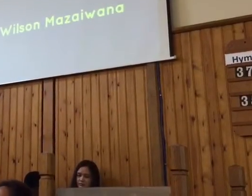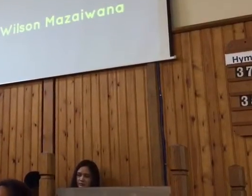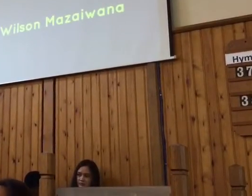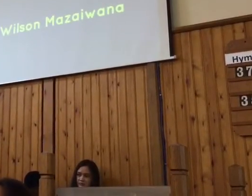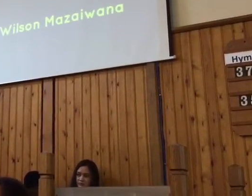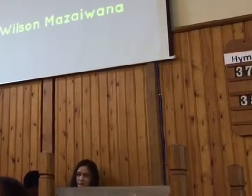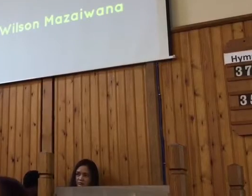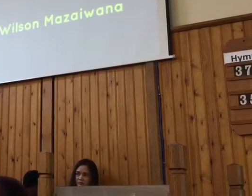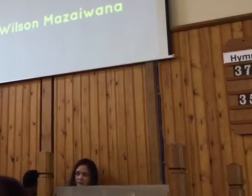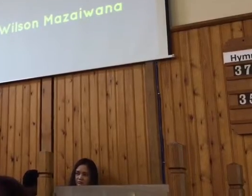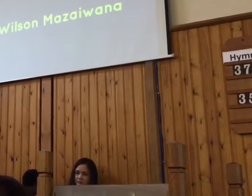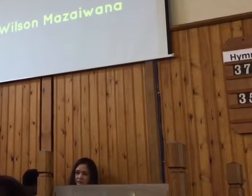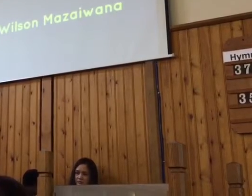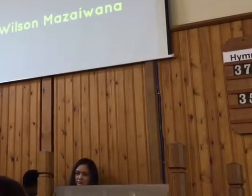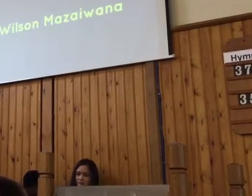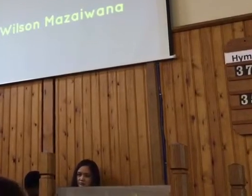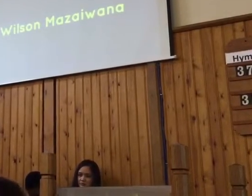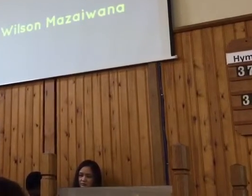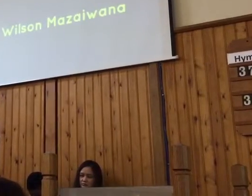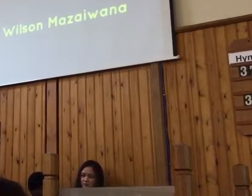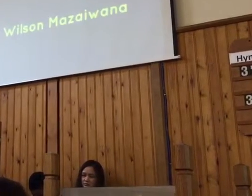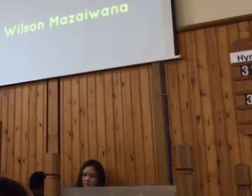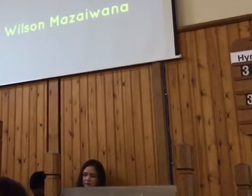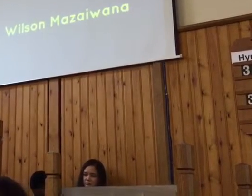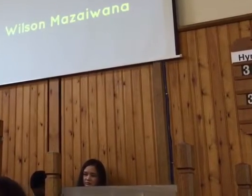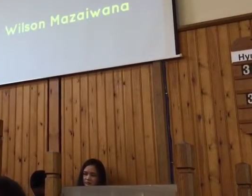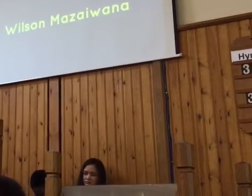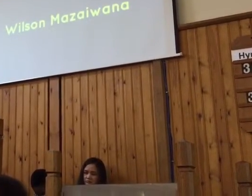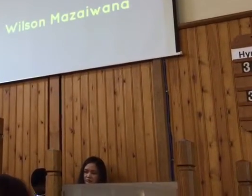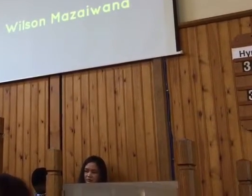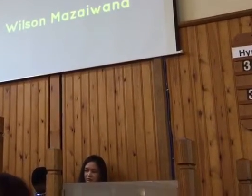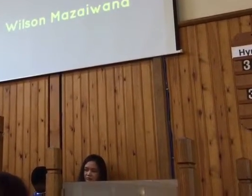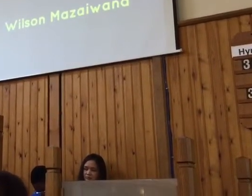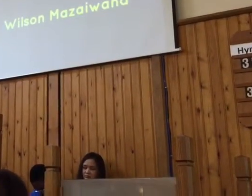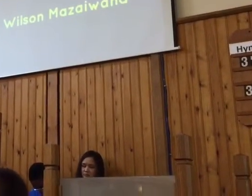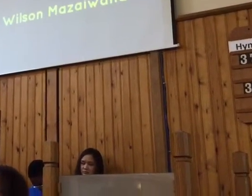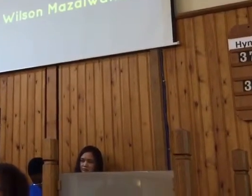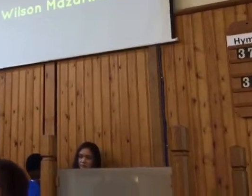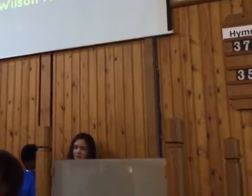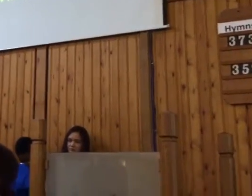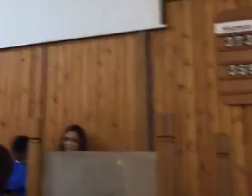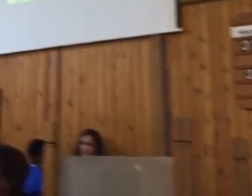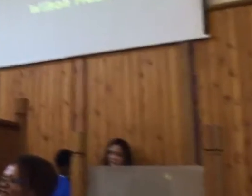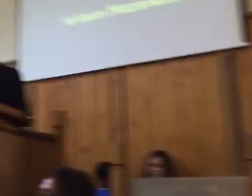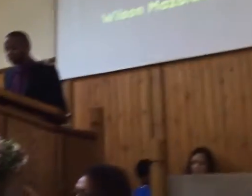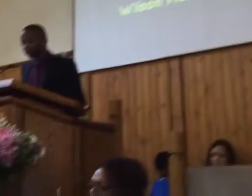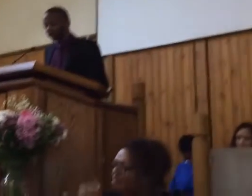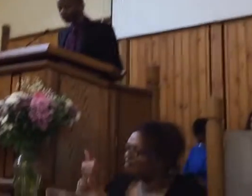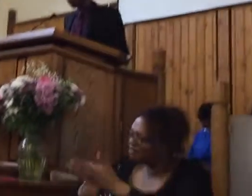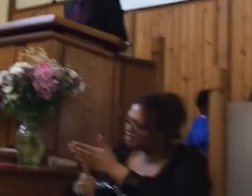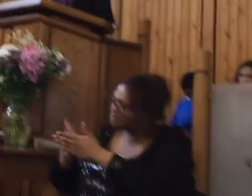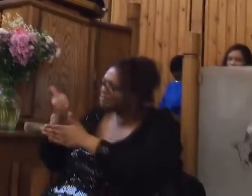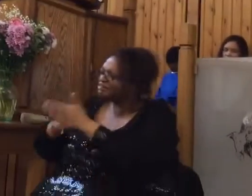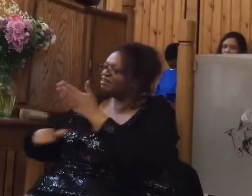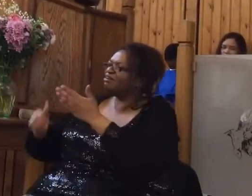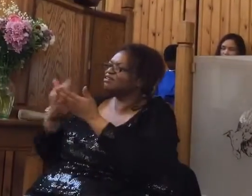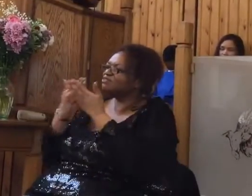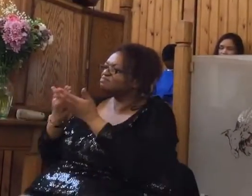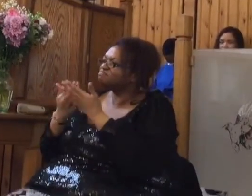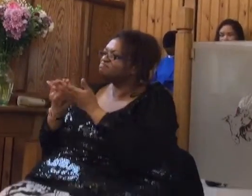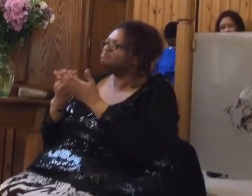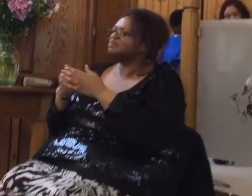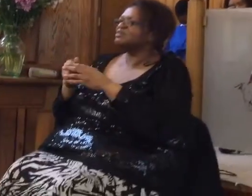Uriah and Anne Smith were in their 20s as well. John Loughborough was a teen. John Andrews